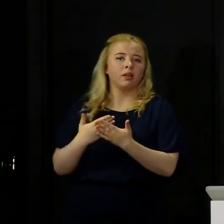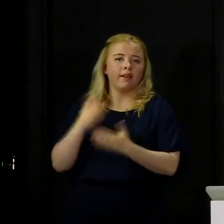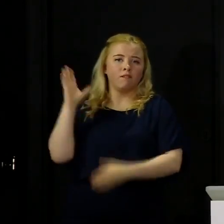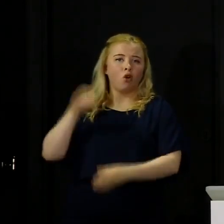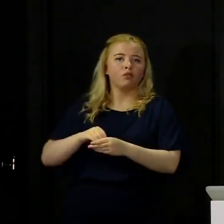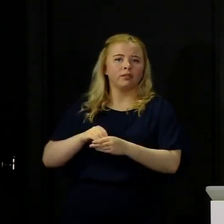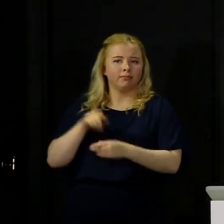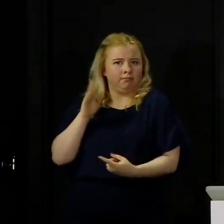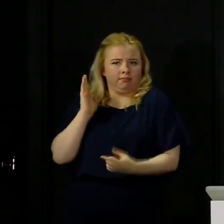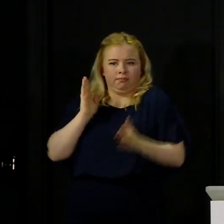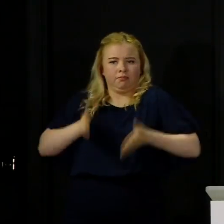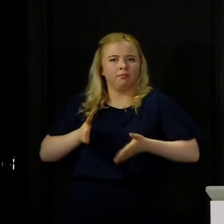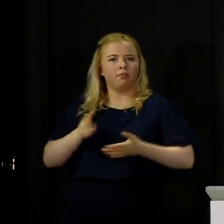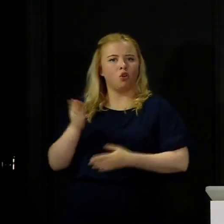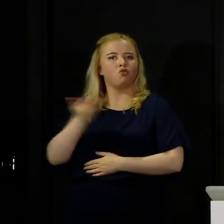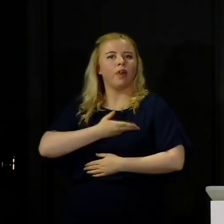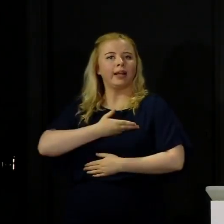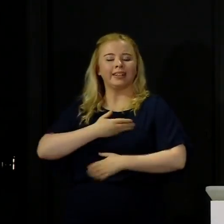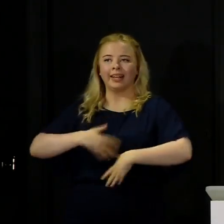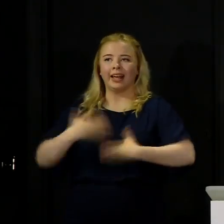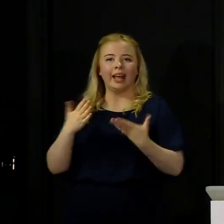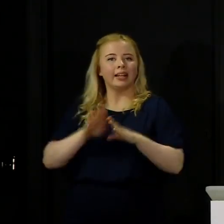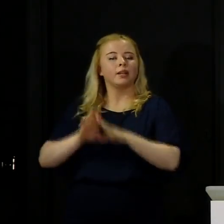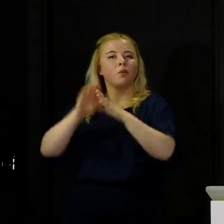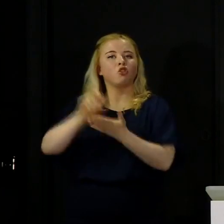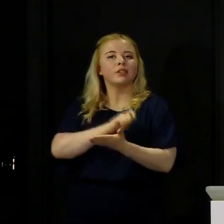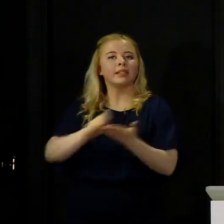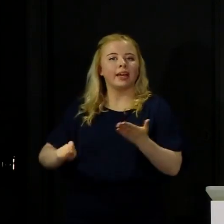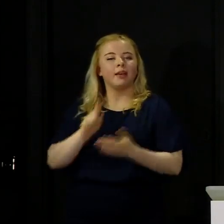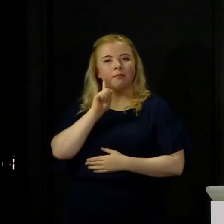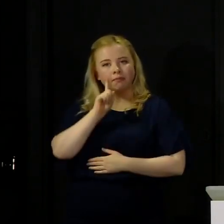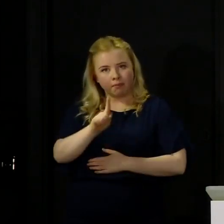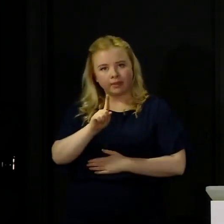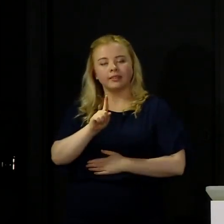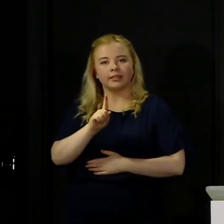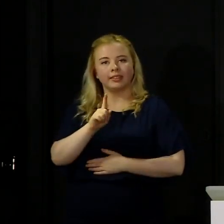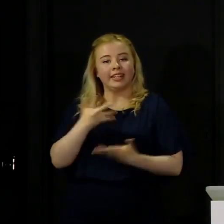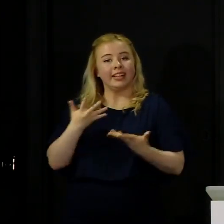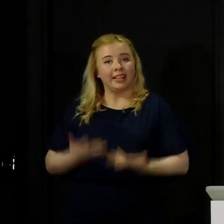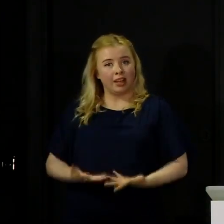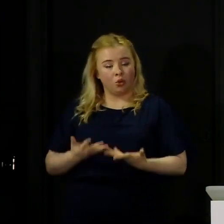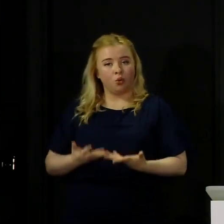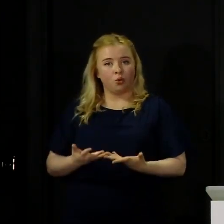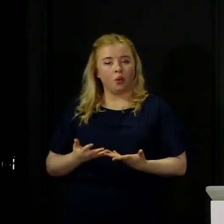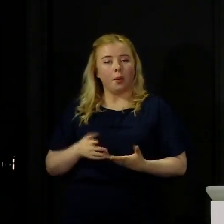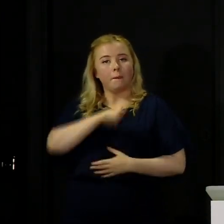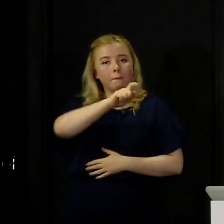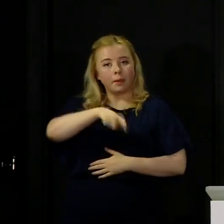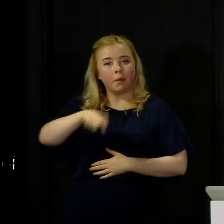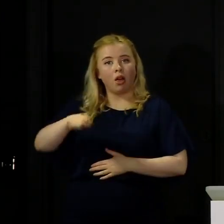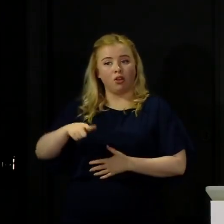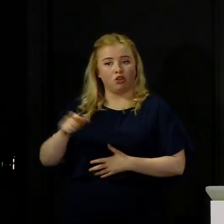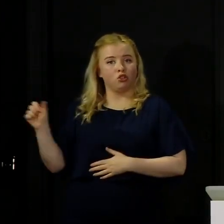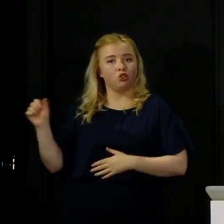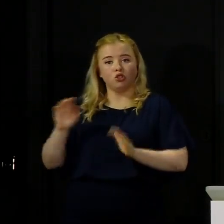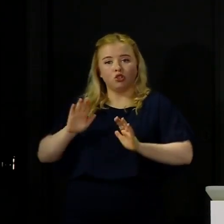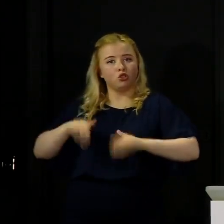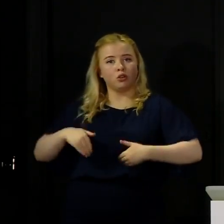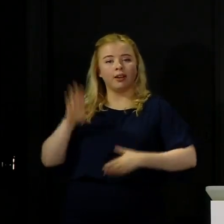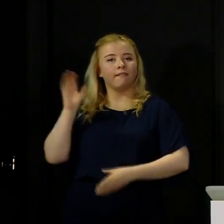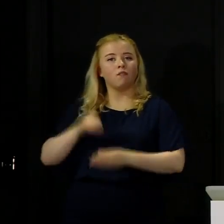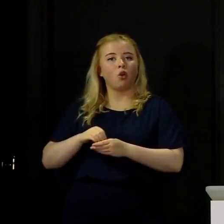a fundamental right in any democracy. That said, right now, people, in my view, should not